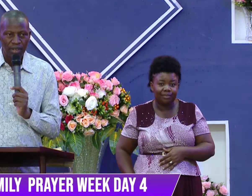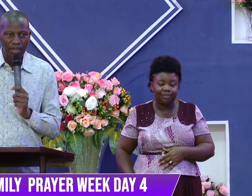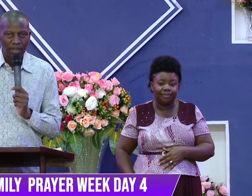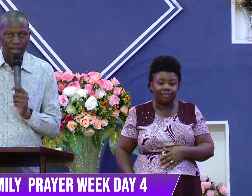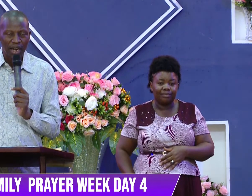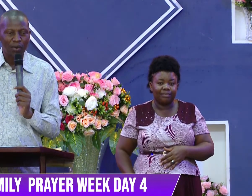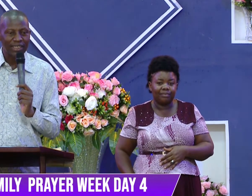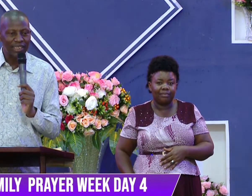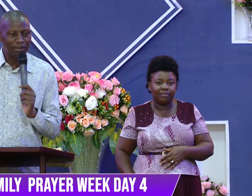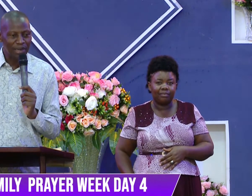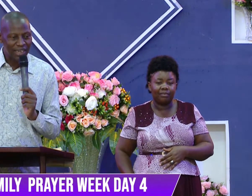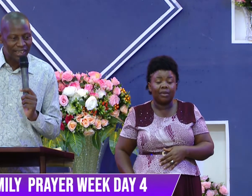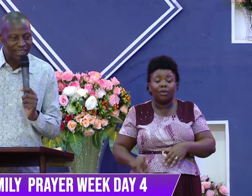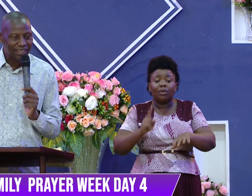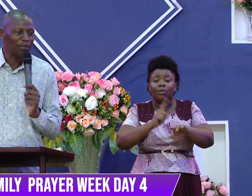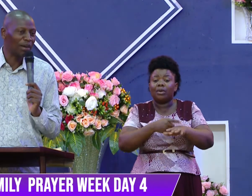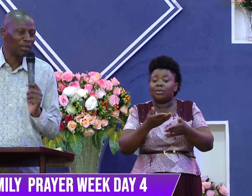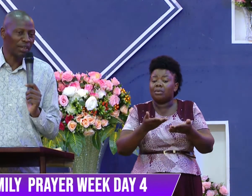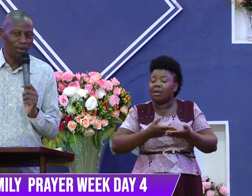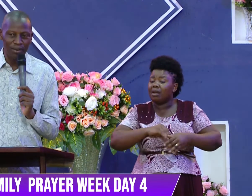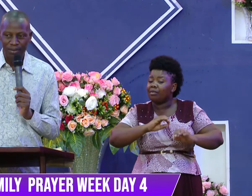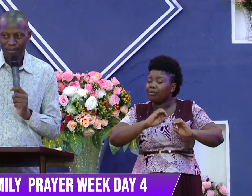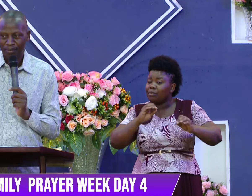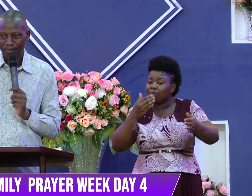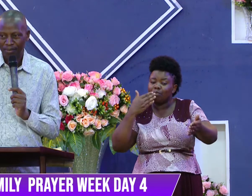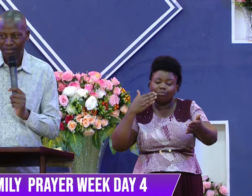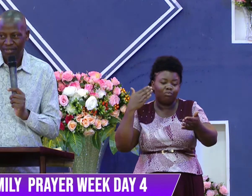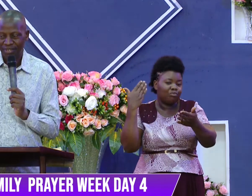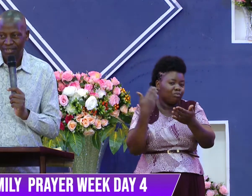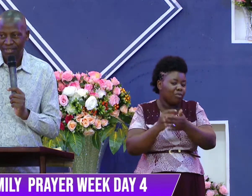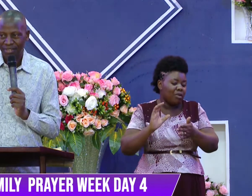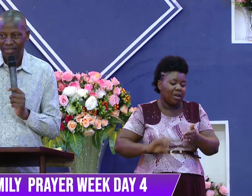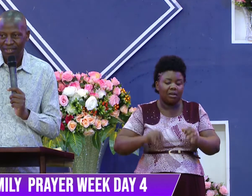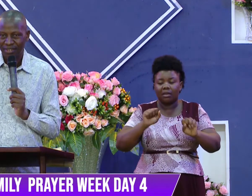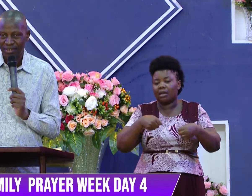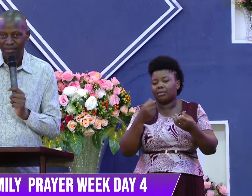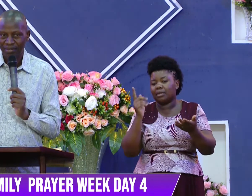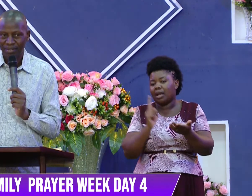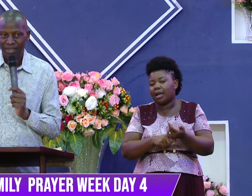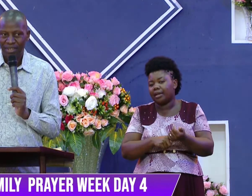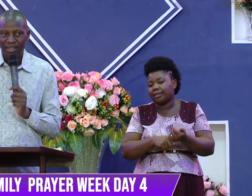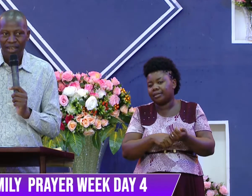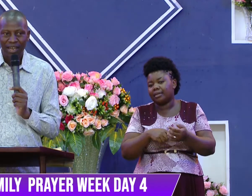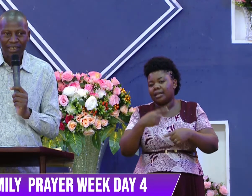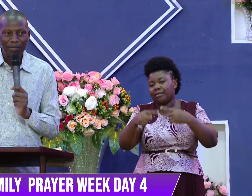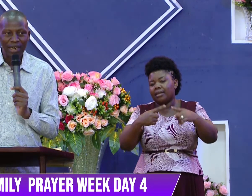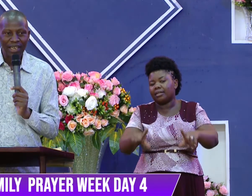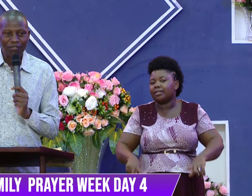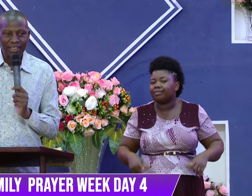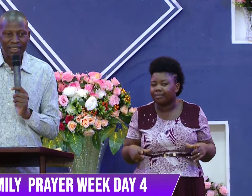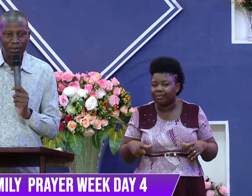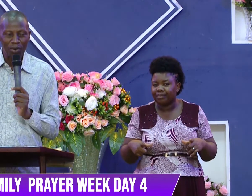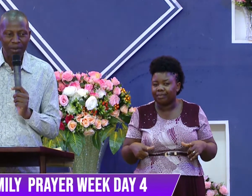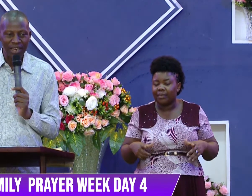character. Awatali mbala teribula muobuta guao. Trust me, without character, there is no eternal life. Atembala